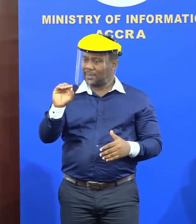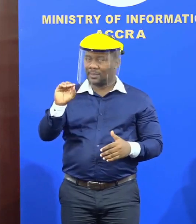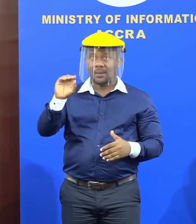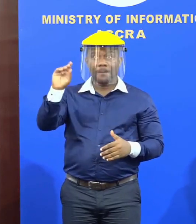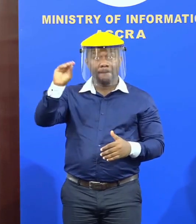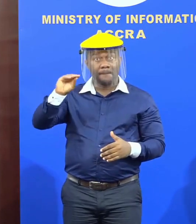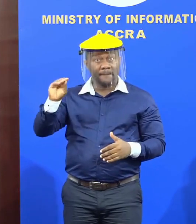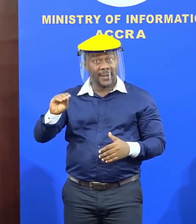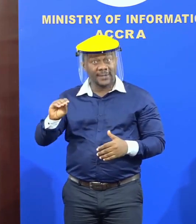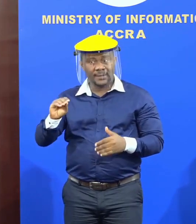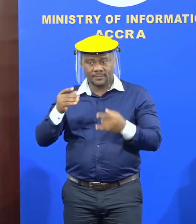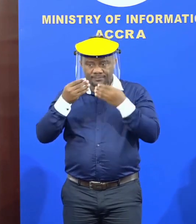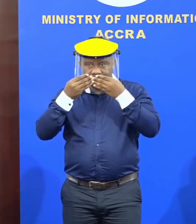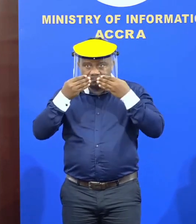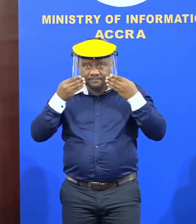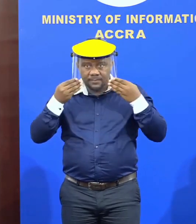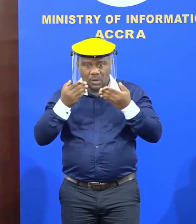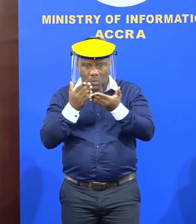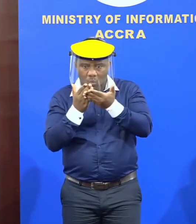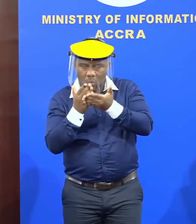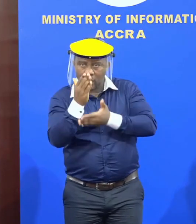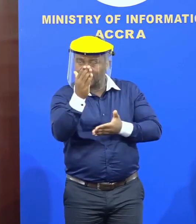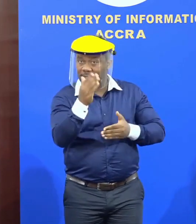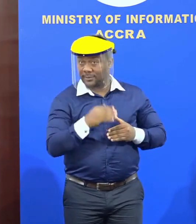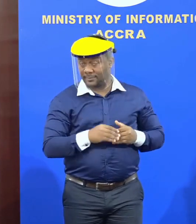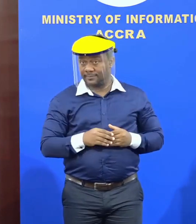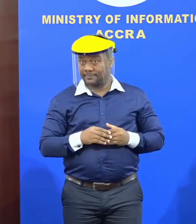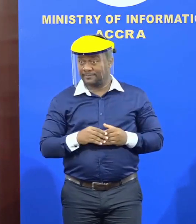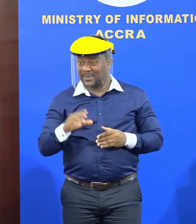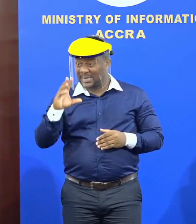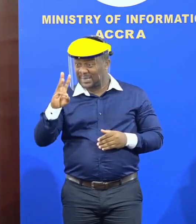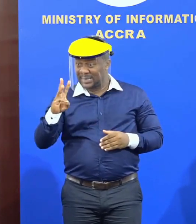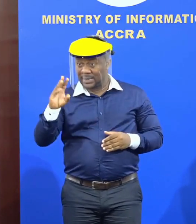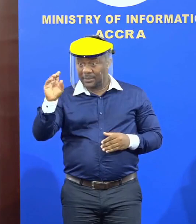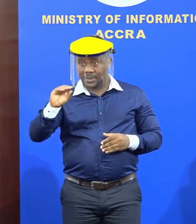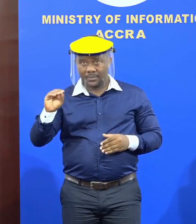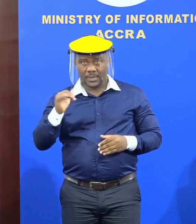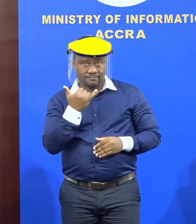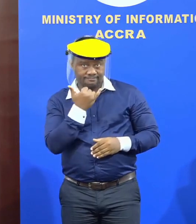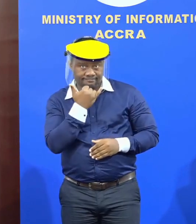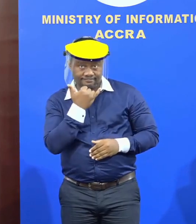churches wore the mask correctly. 6% not correctly.